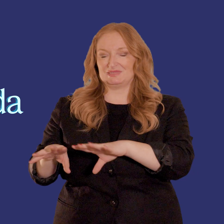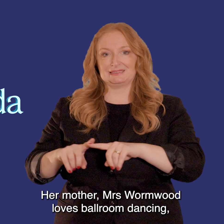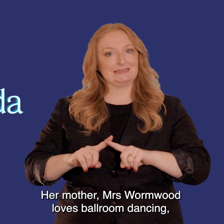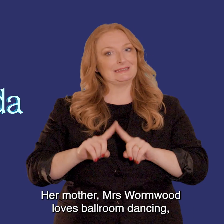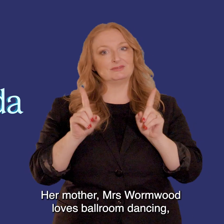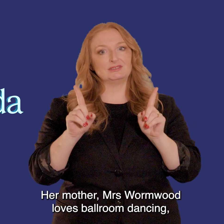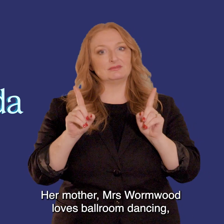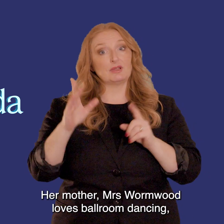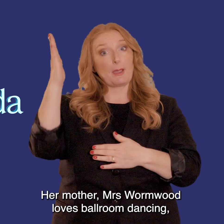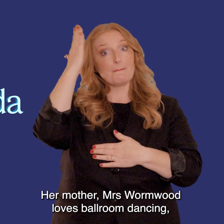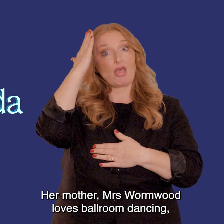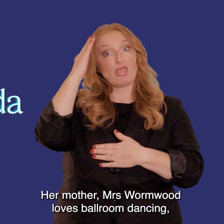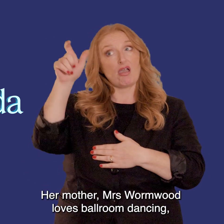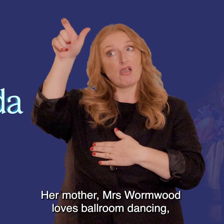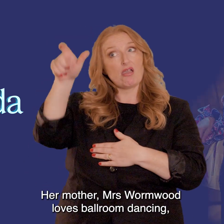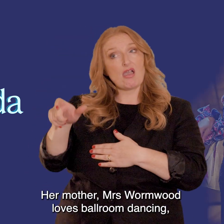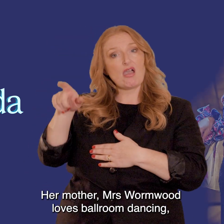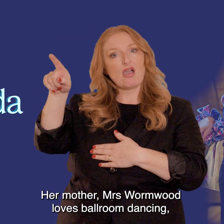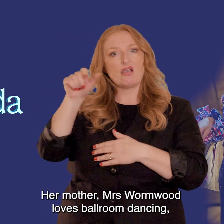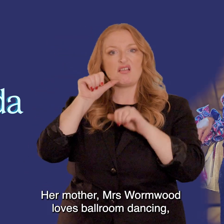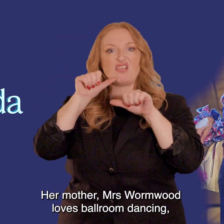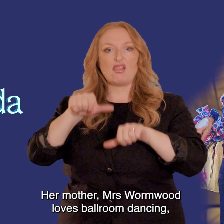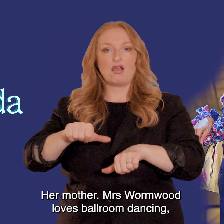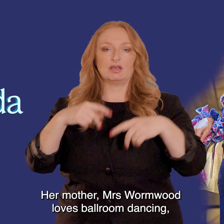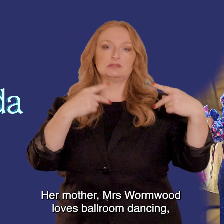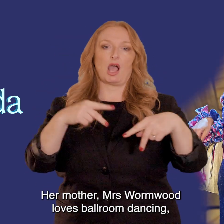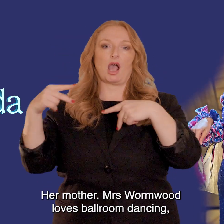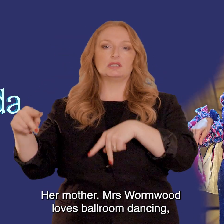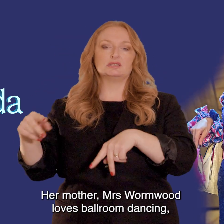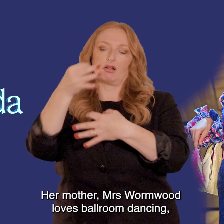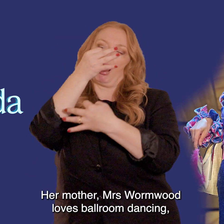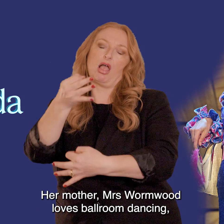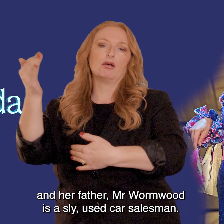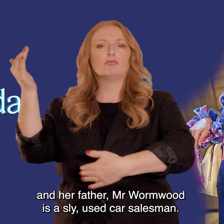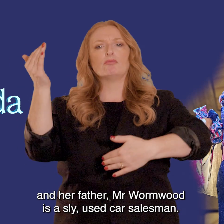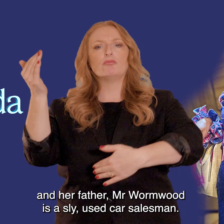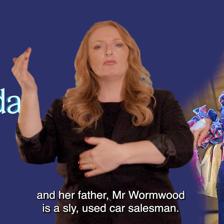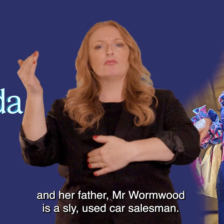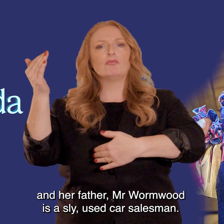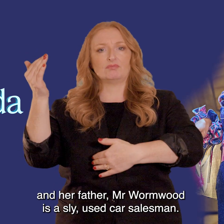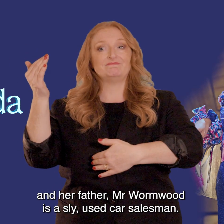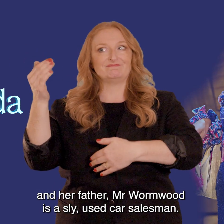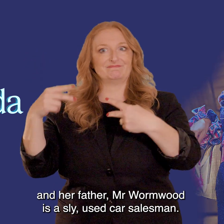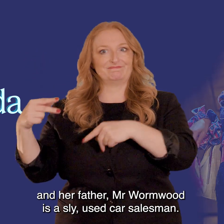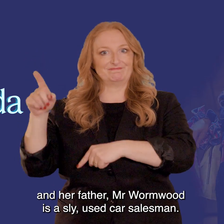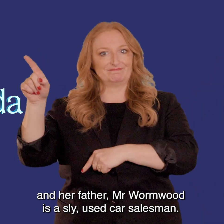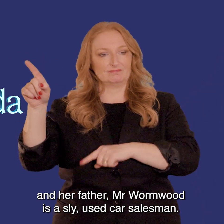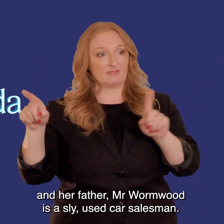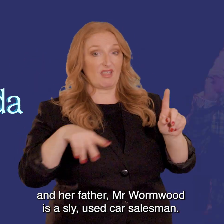Her mother, Mrs. Wormwood, loves ballroom dancing, and her father, Mr. Wormwood,